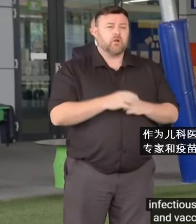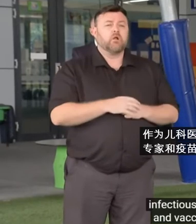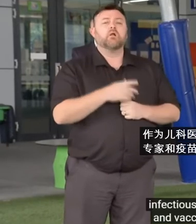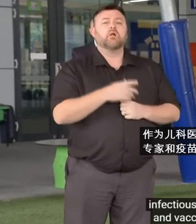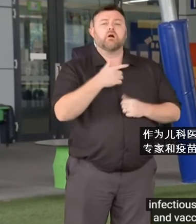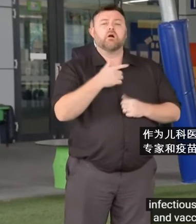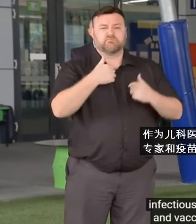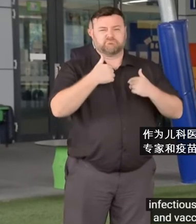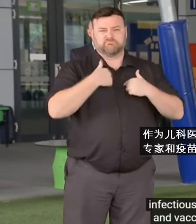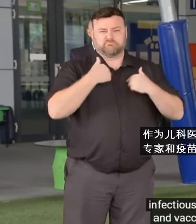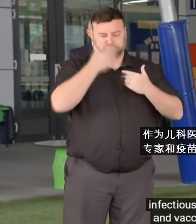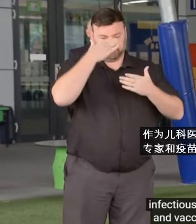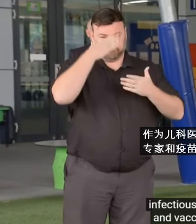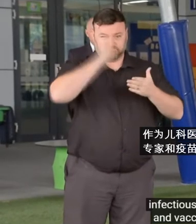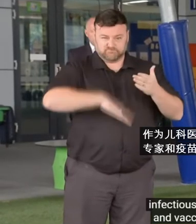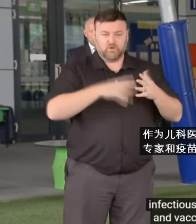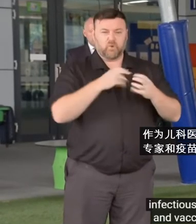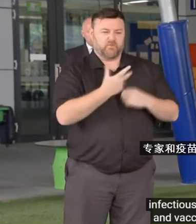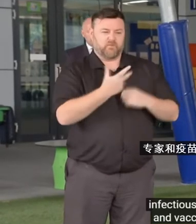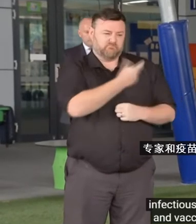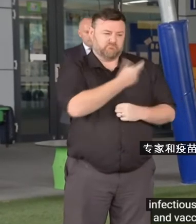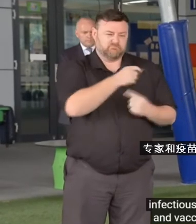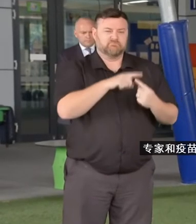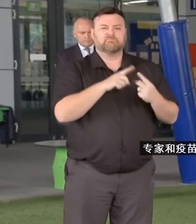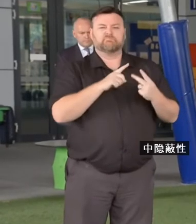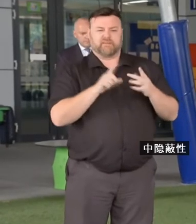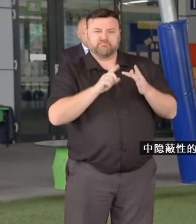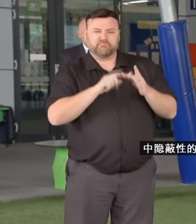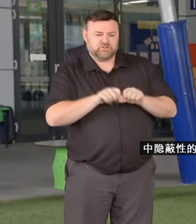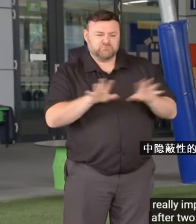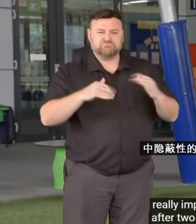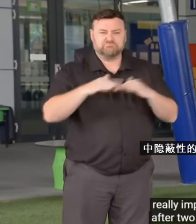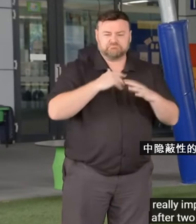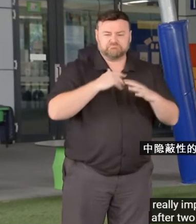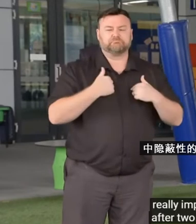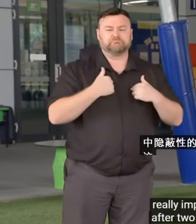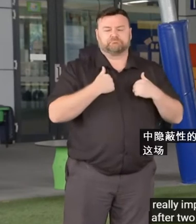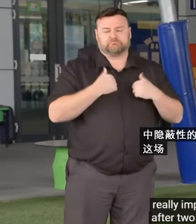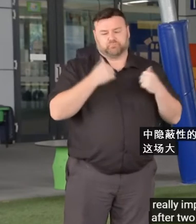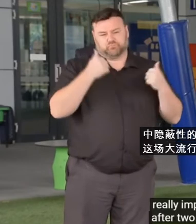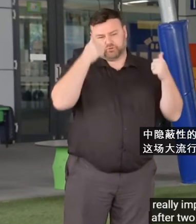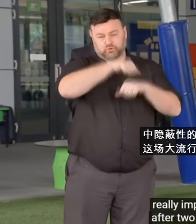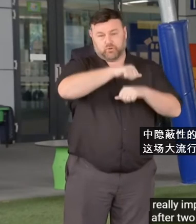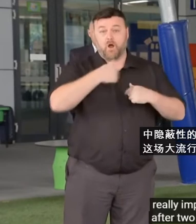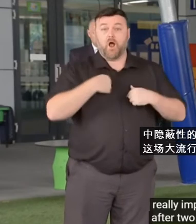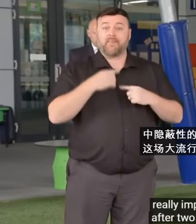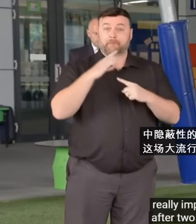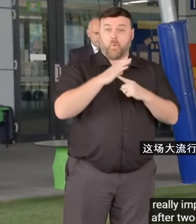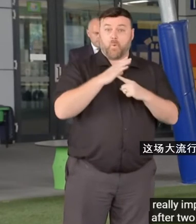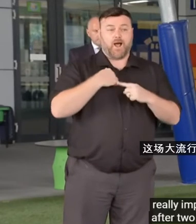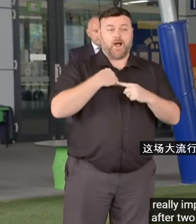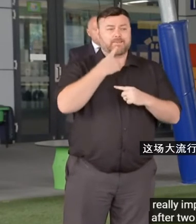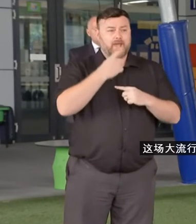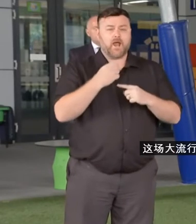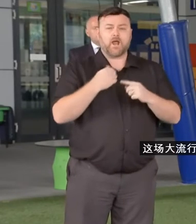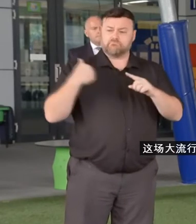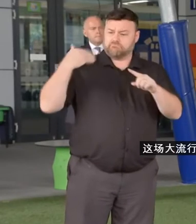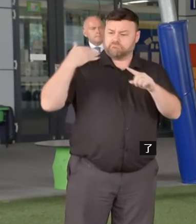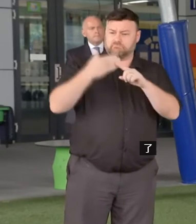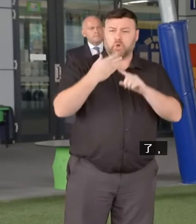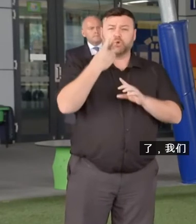specialist and vaccine researcher, it's really important to say that after 2 years now, almost to the day into this